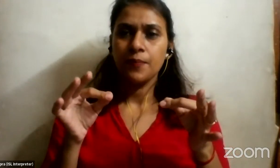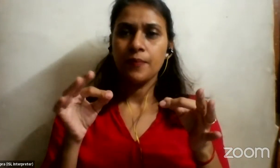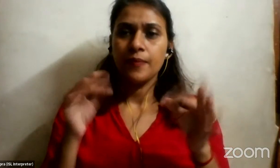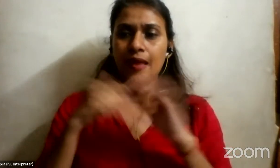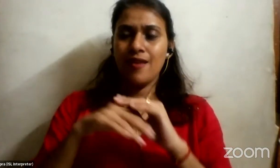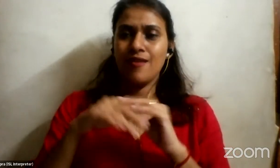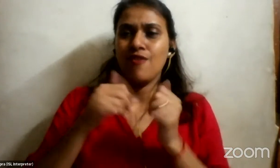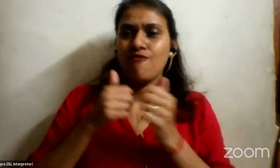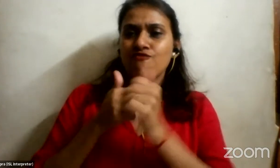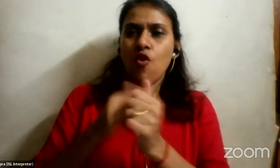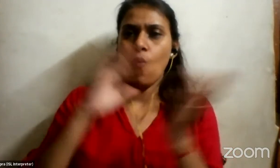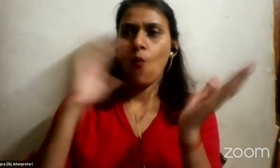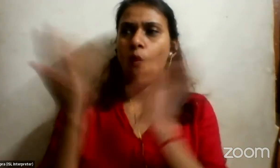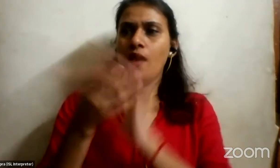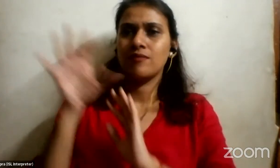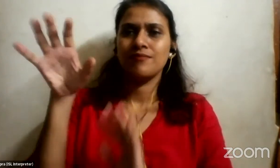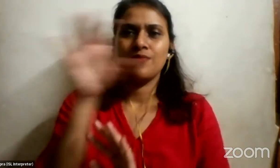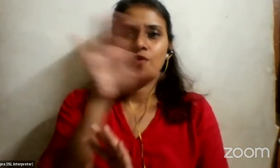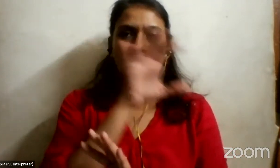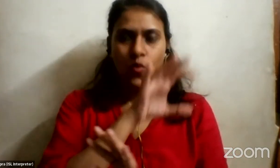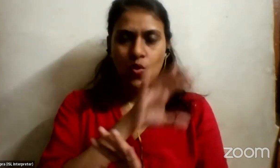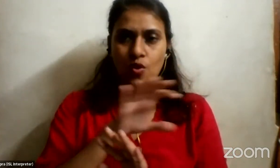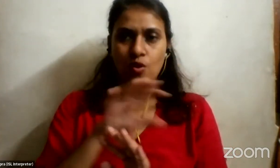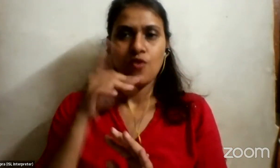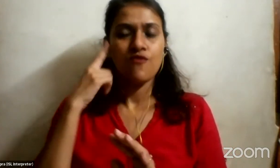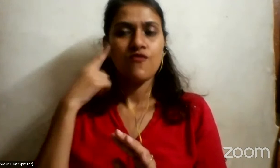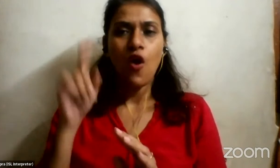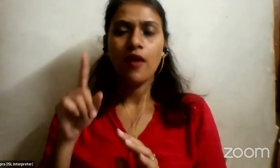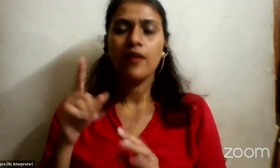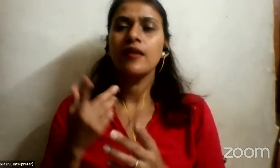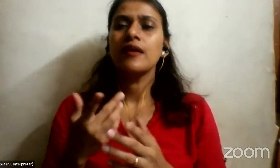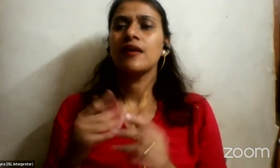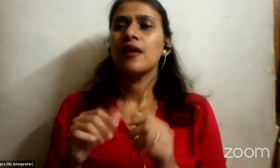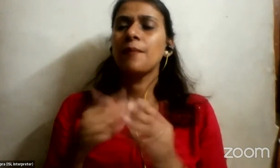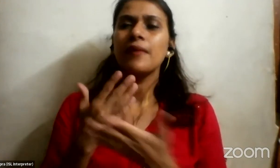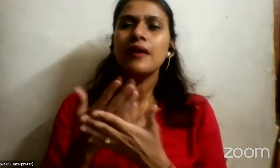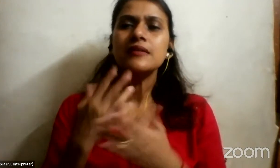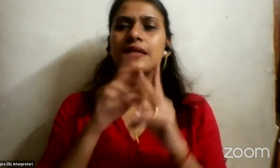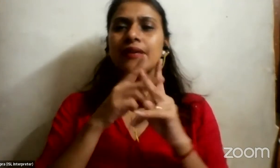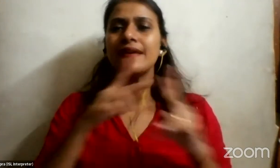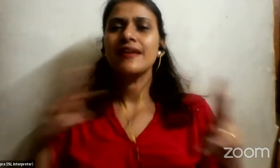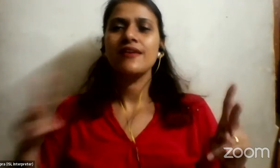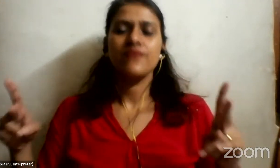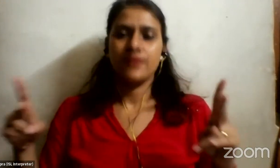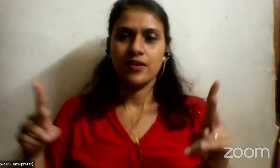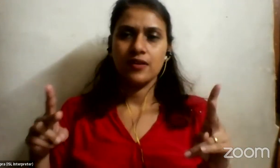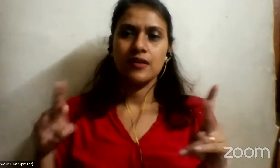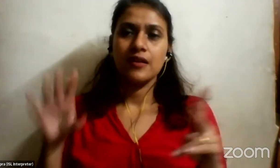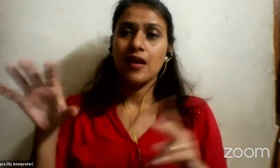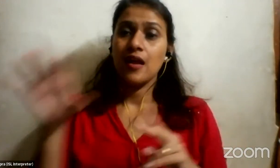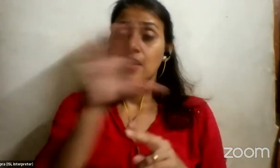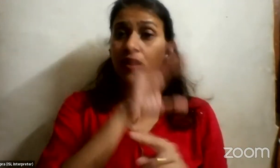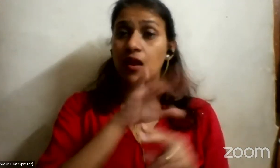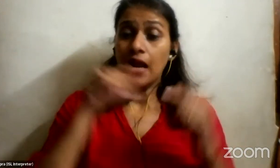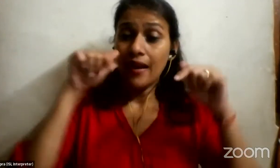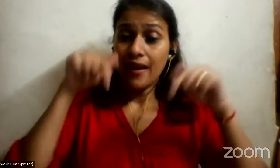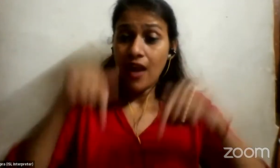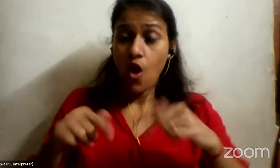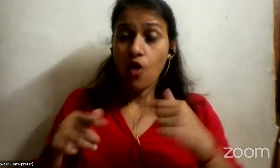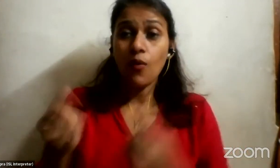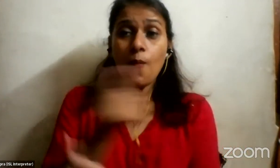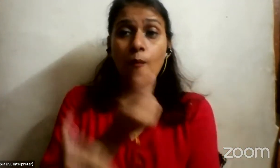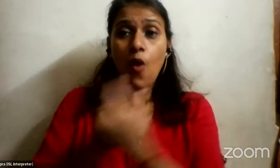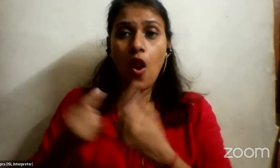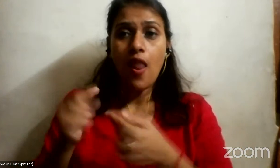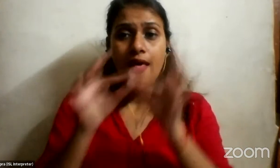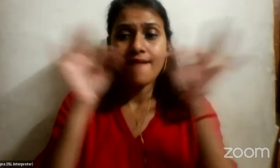country, the application of algorithms in a particular country, and the existing political frameworks